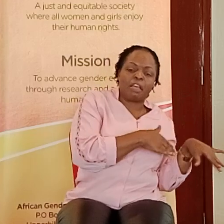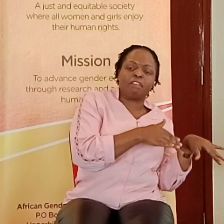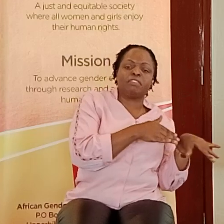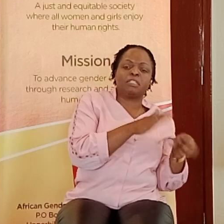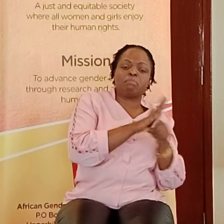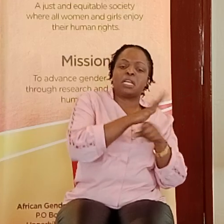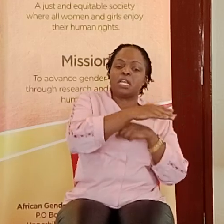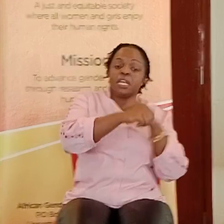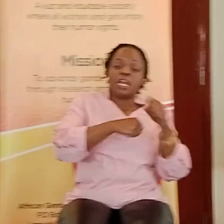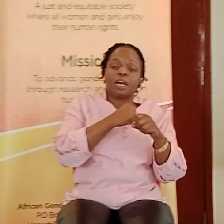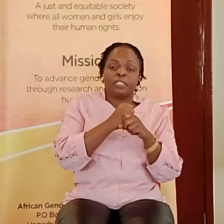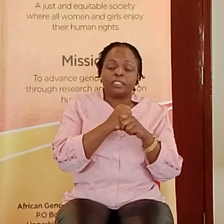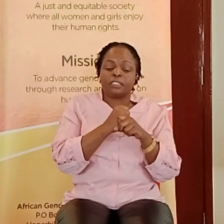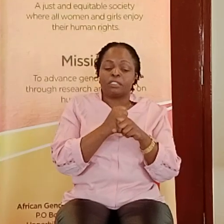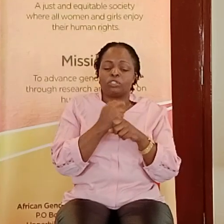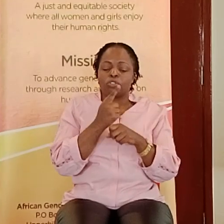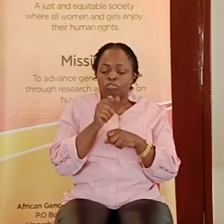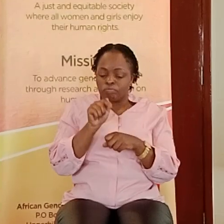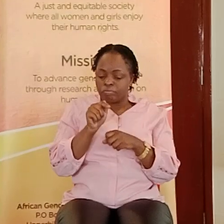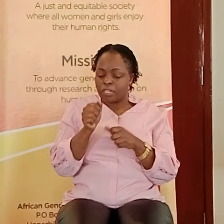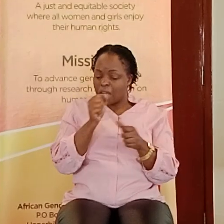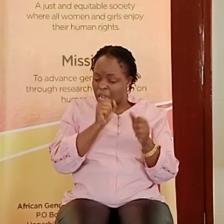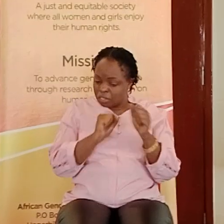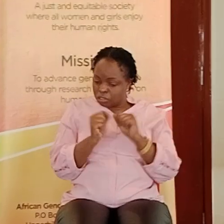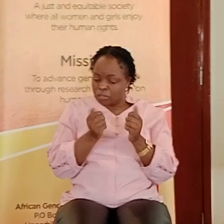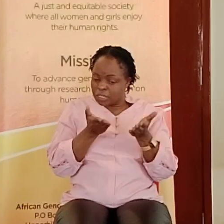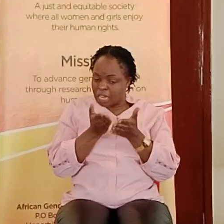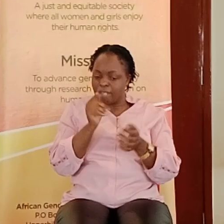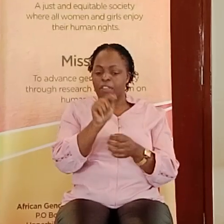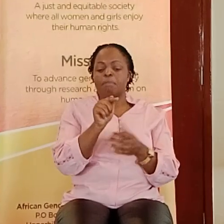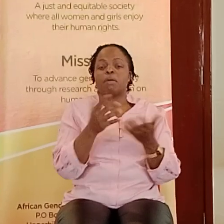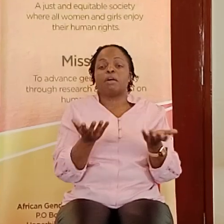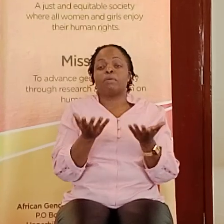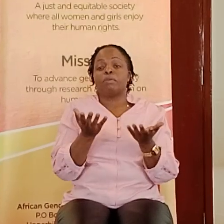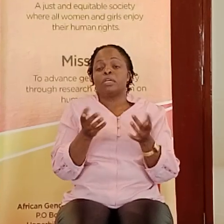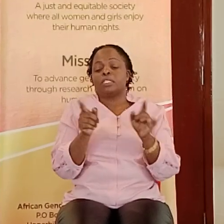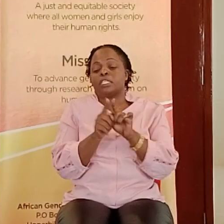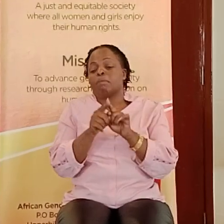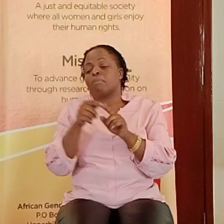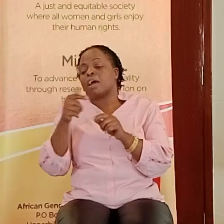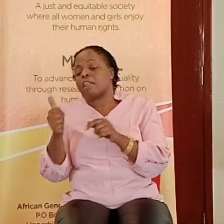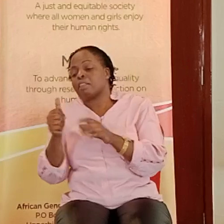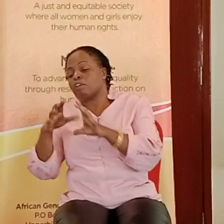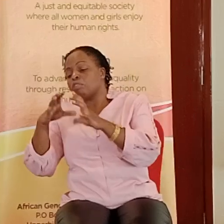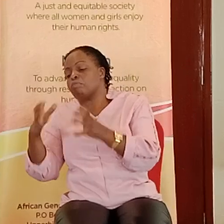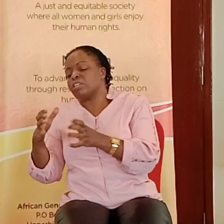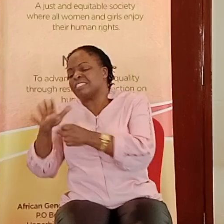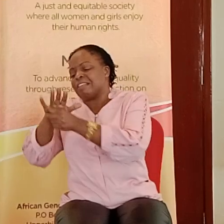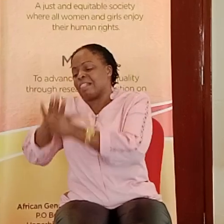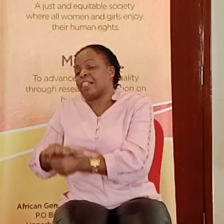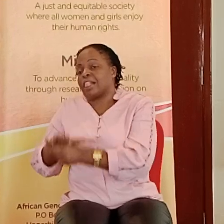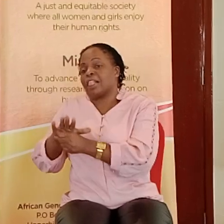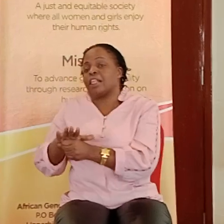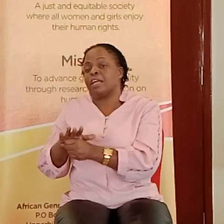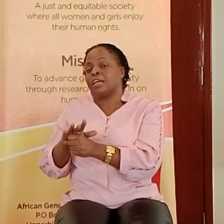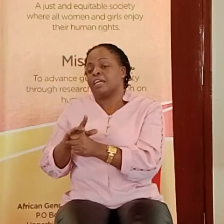years? Or even other communities, Sanye communities in Tana River and the others. So that is very